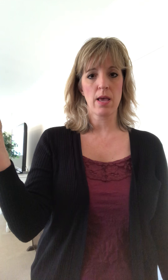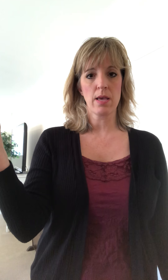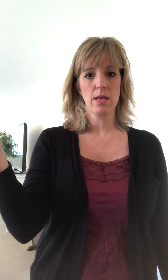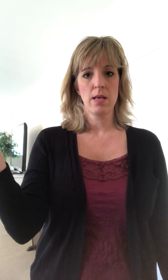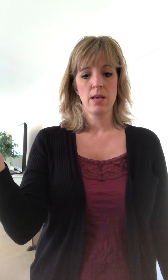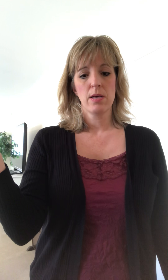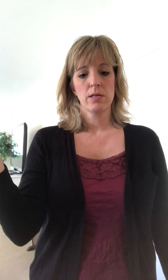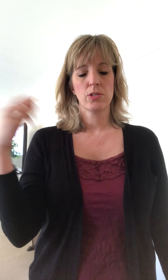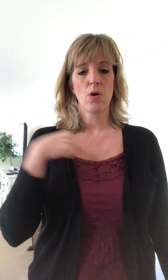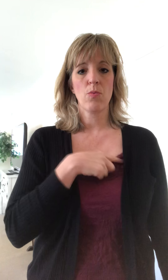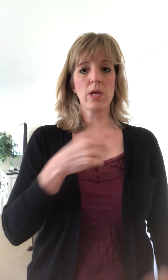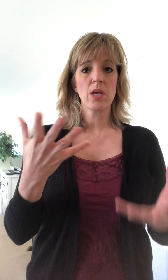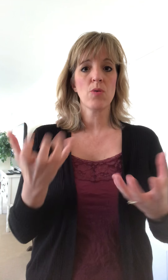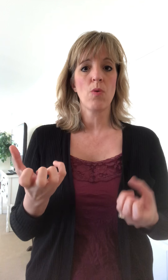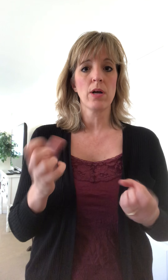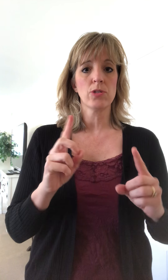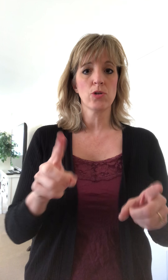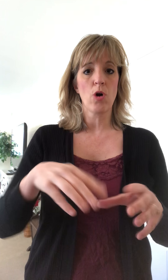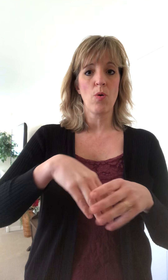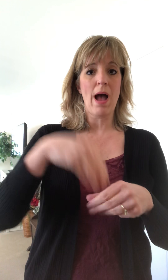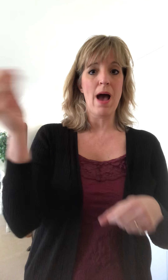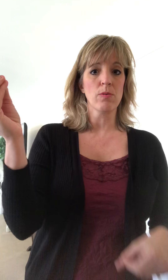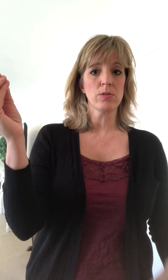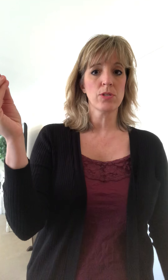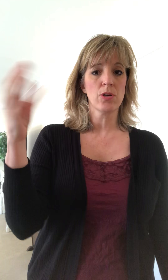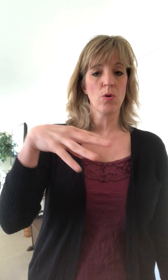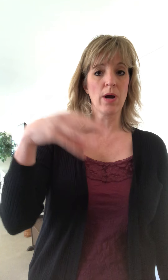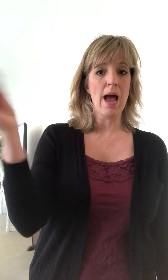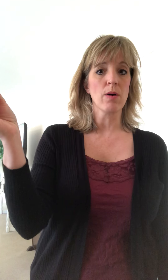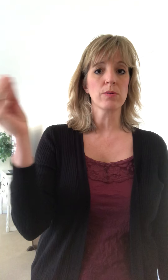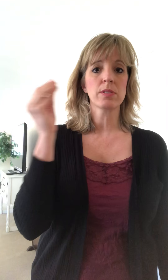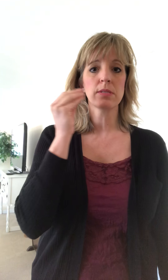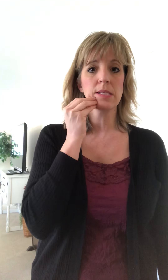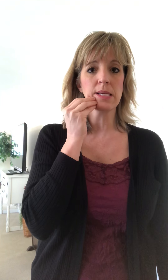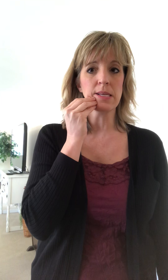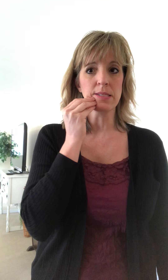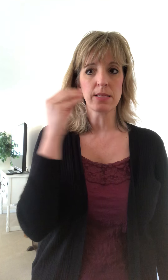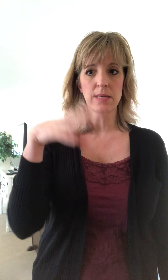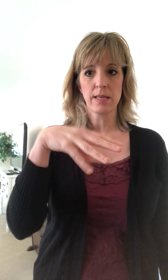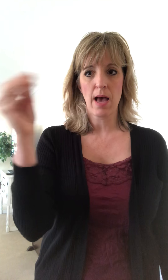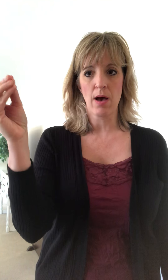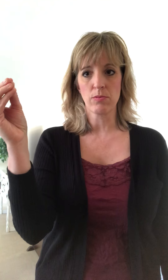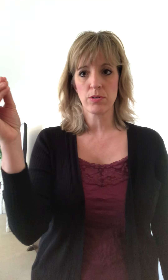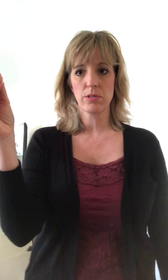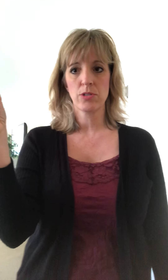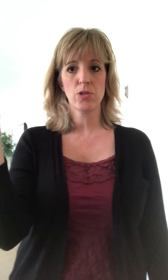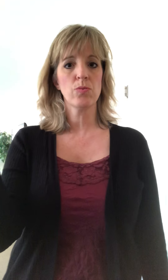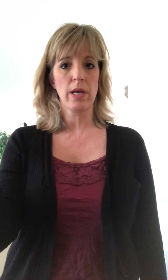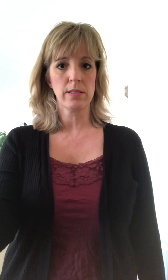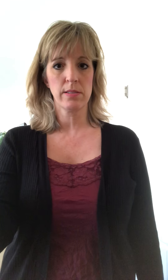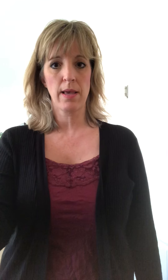okay? So we want to go out or out to eat, out. 2 ways,